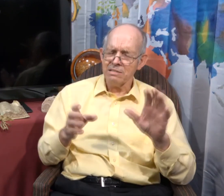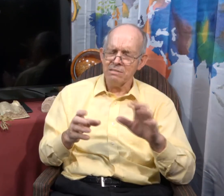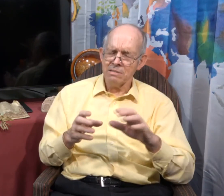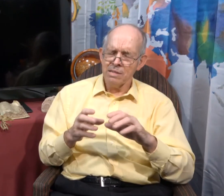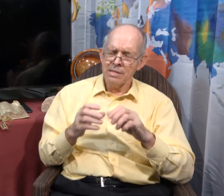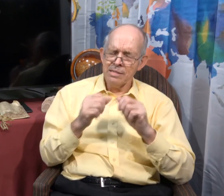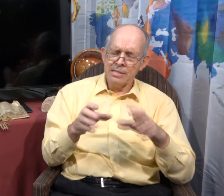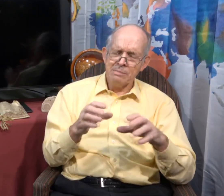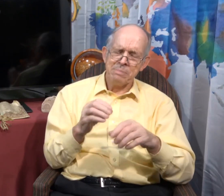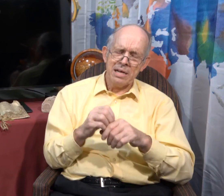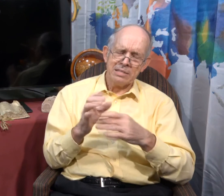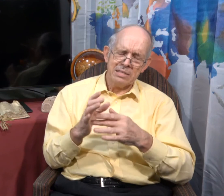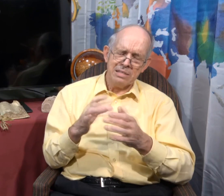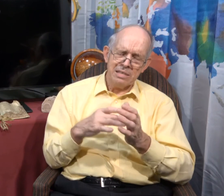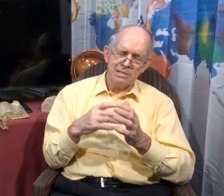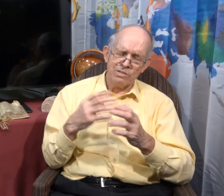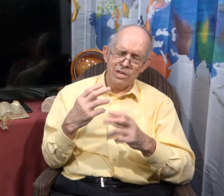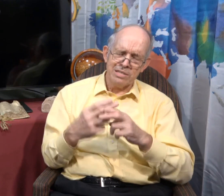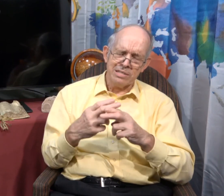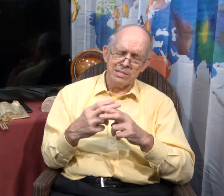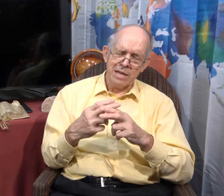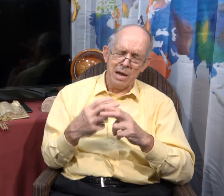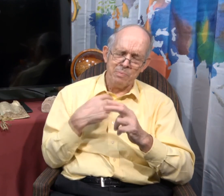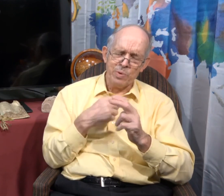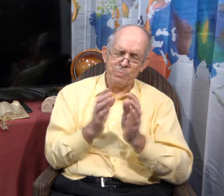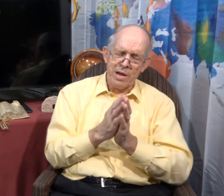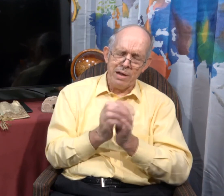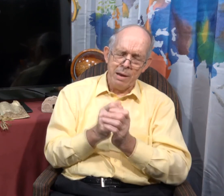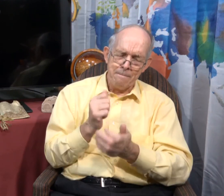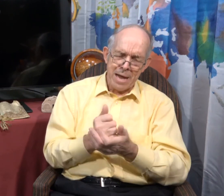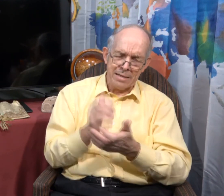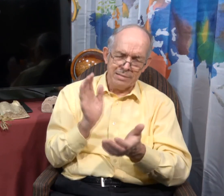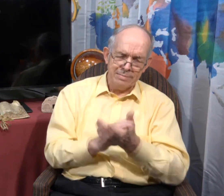Bless in Jesus' name we pray. Amen.